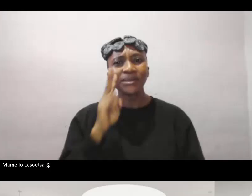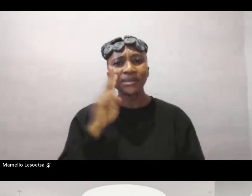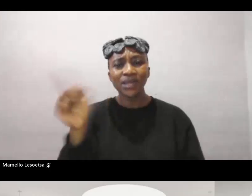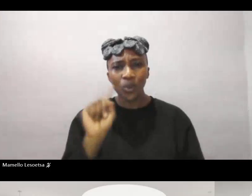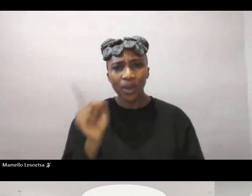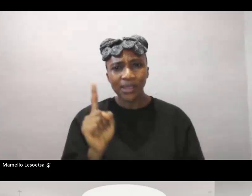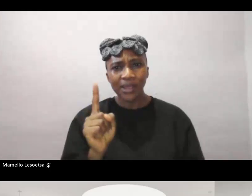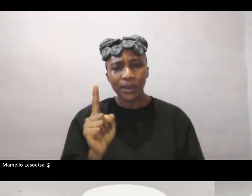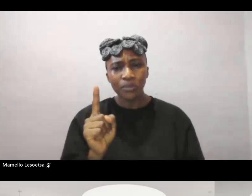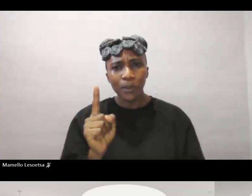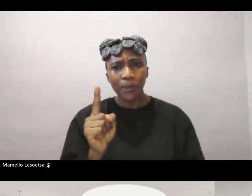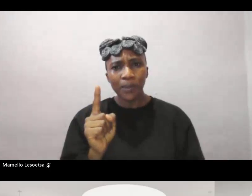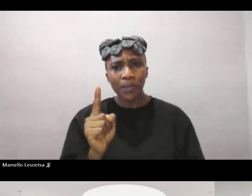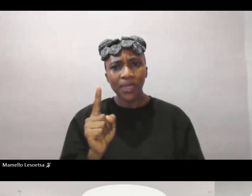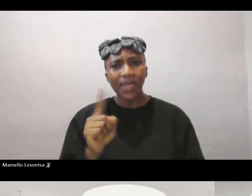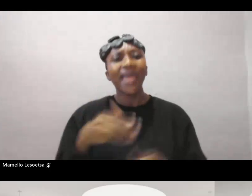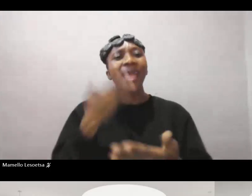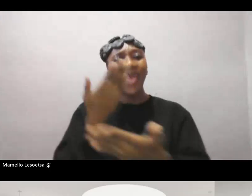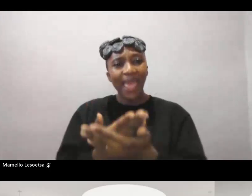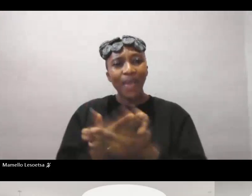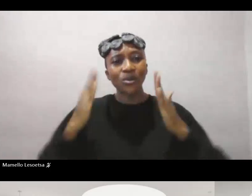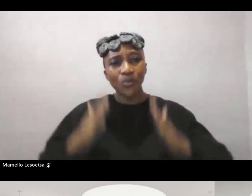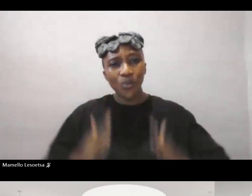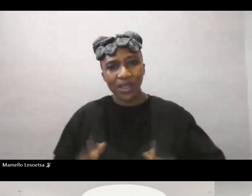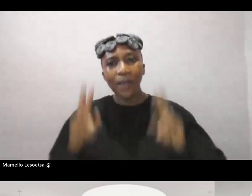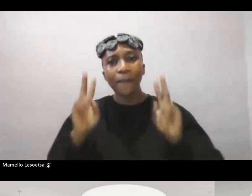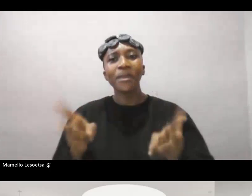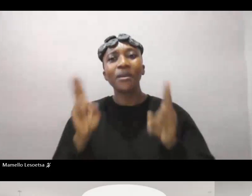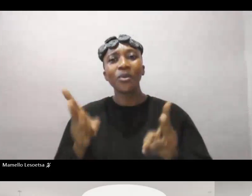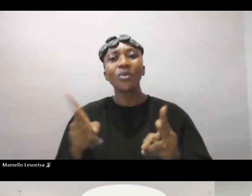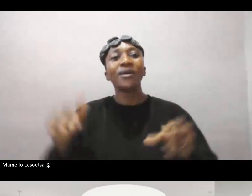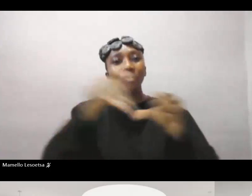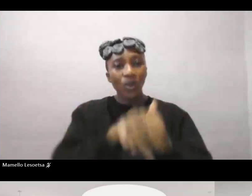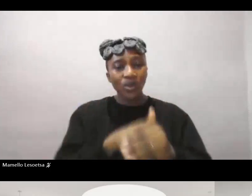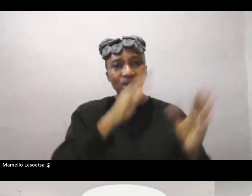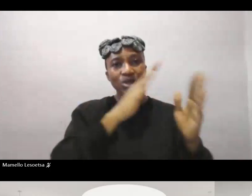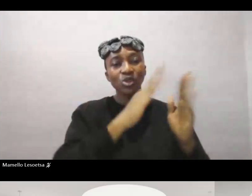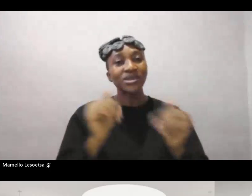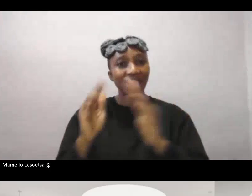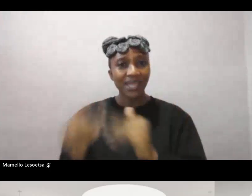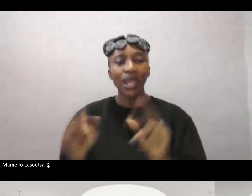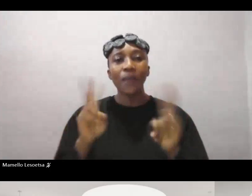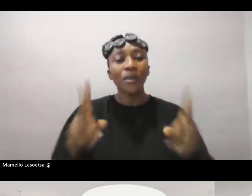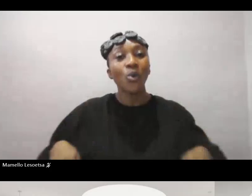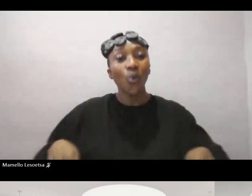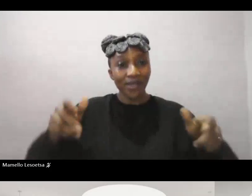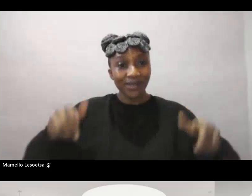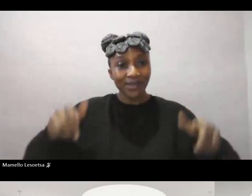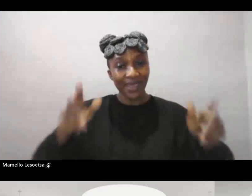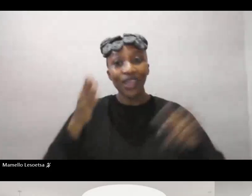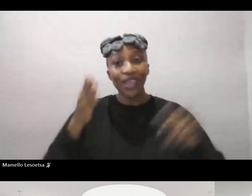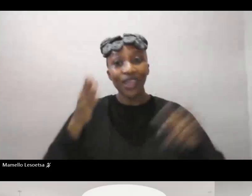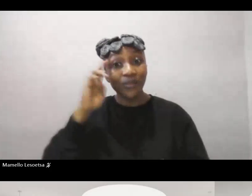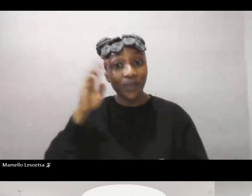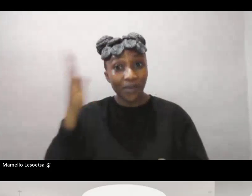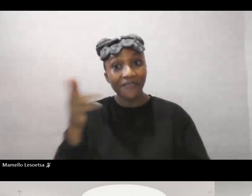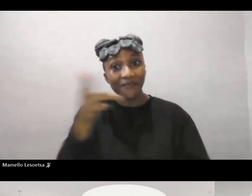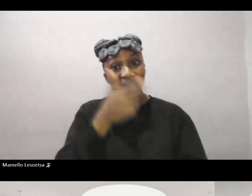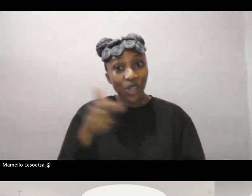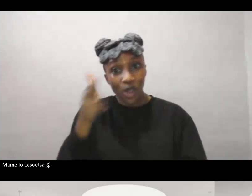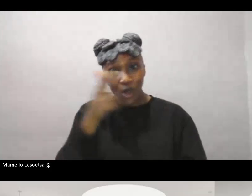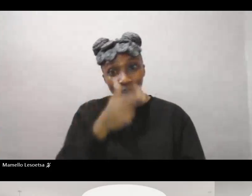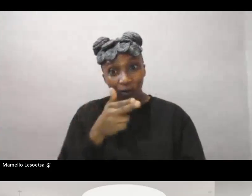where able-bodied people got into the society of people on wheelchairs? Yes, Do you remember that video? Yeah, all of you should remember that video.